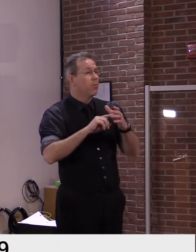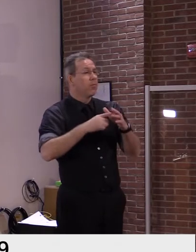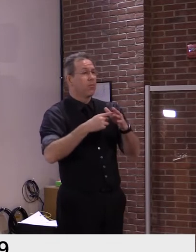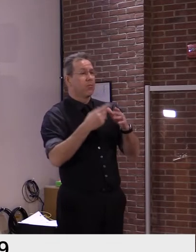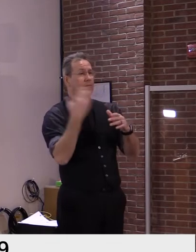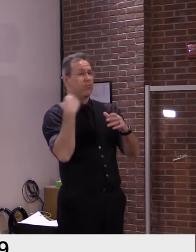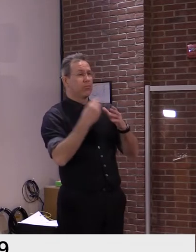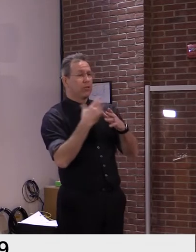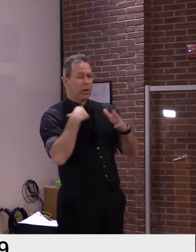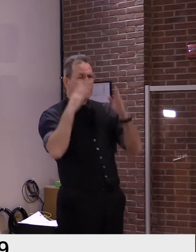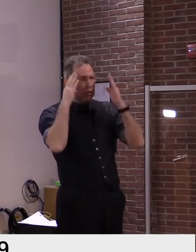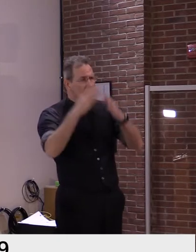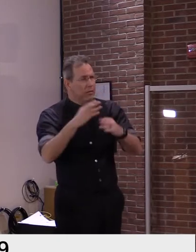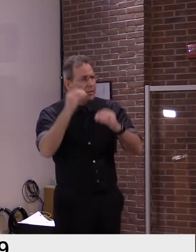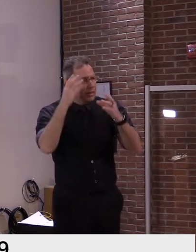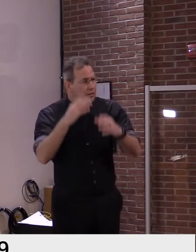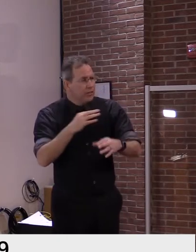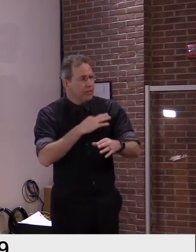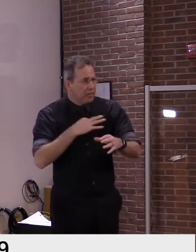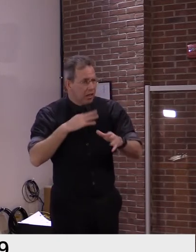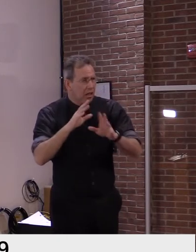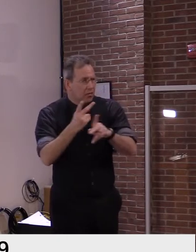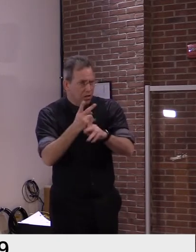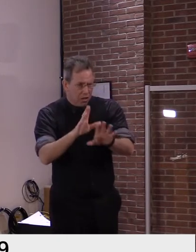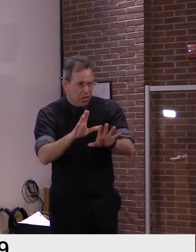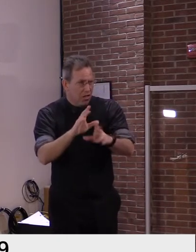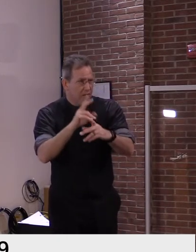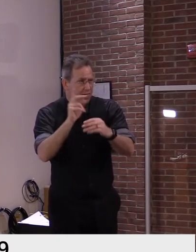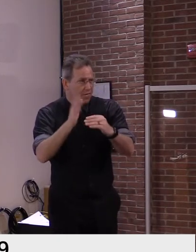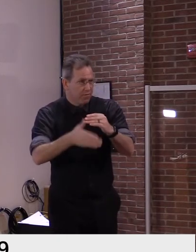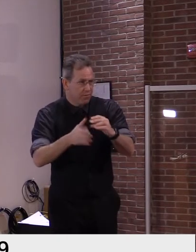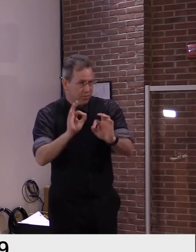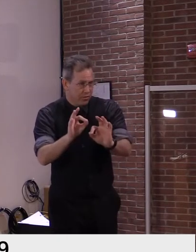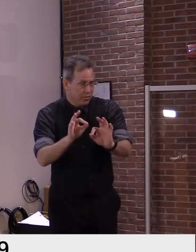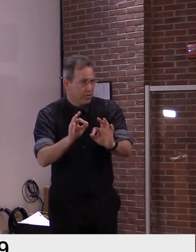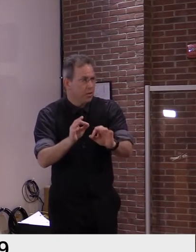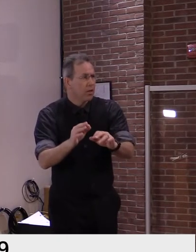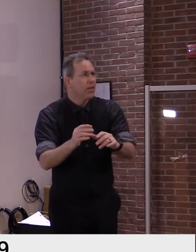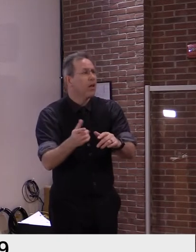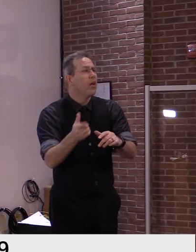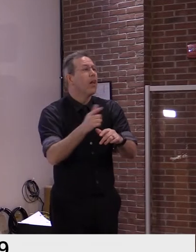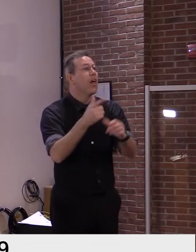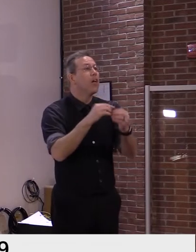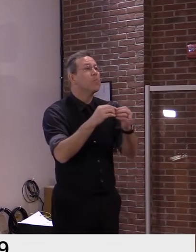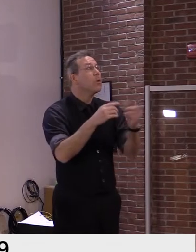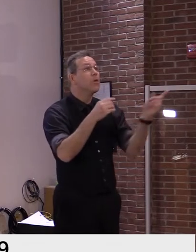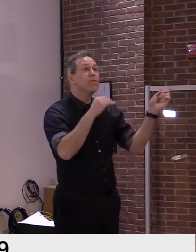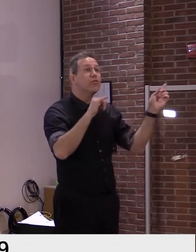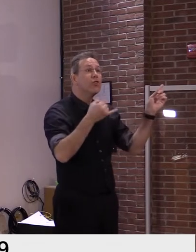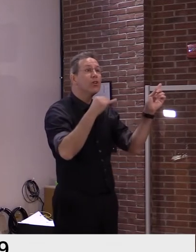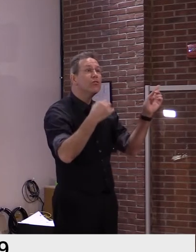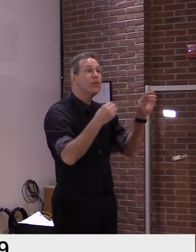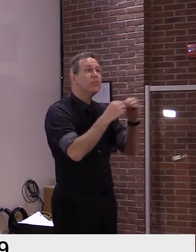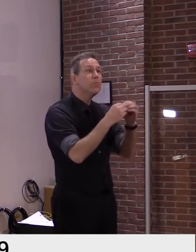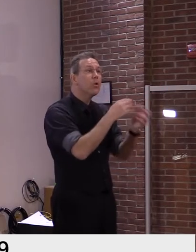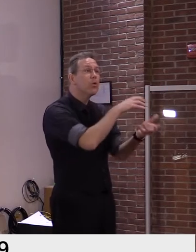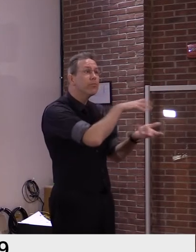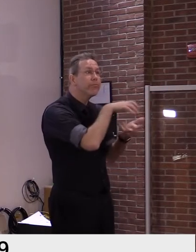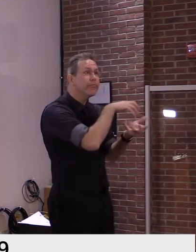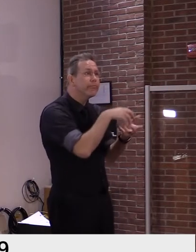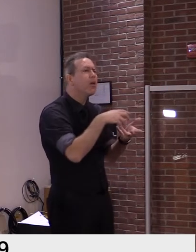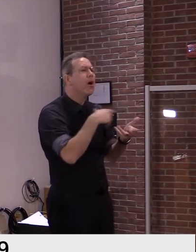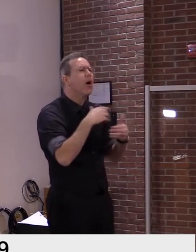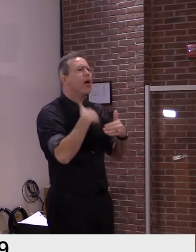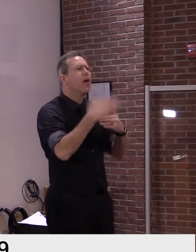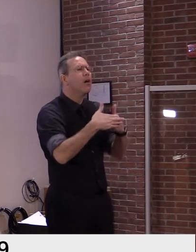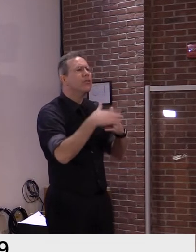the teachers, the school staff, and childcare? And that is, I think Dr. Levine brought that up just a little while